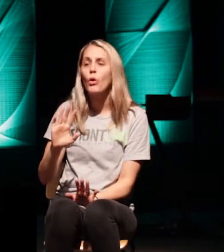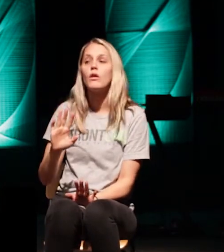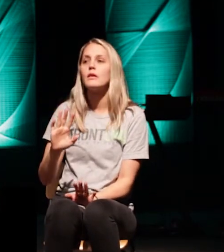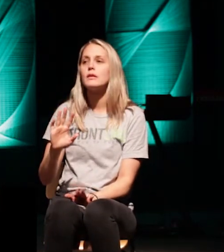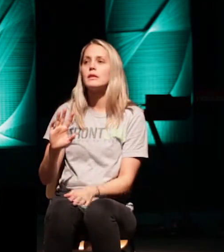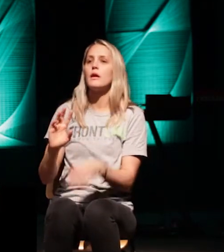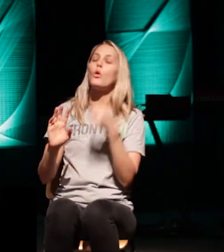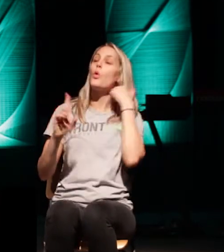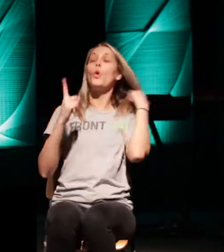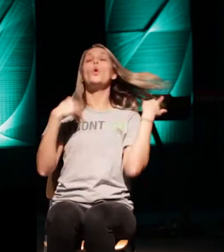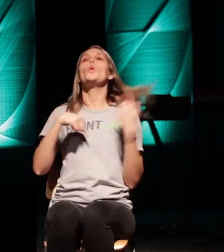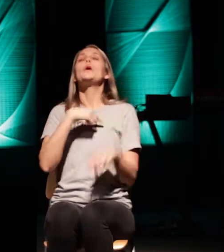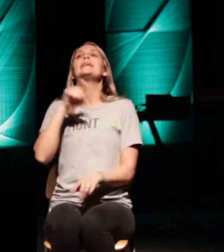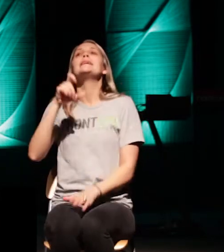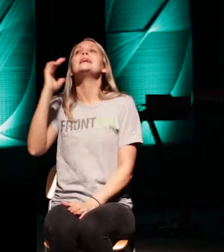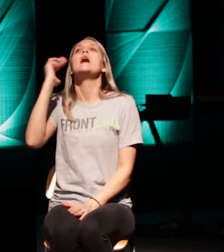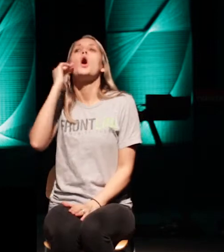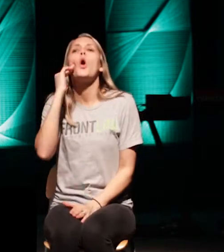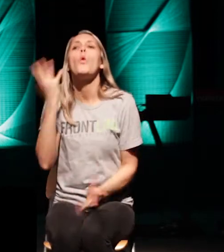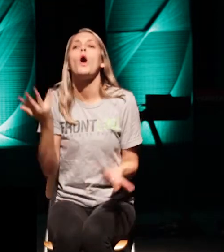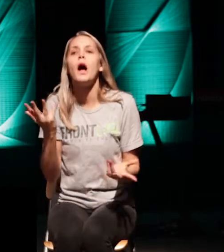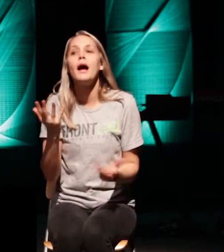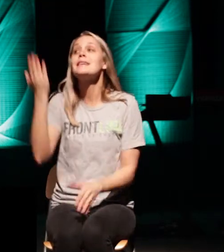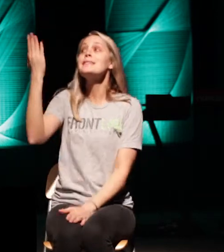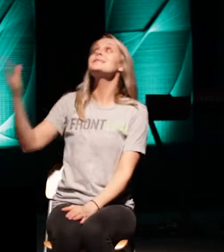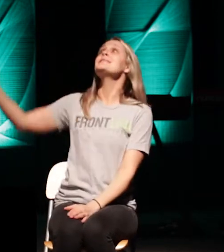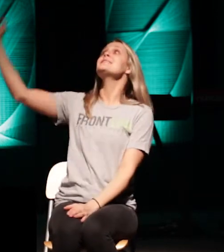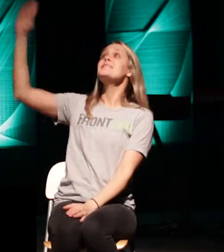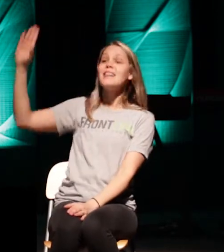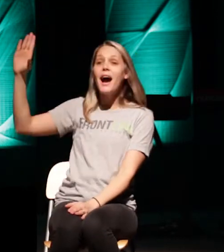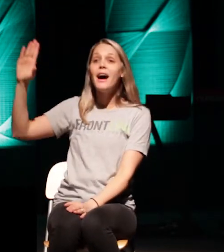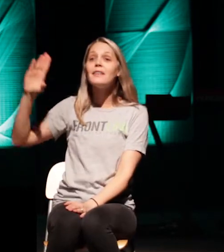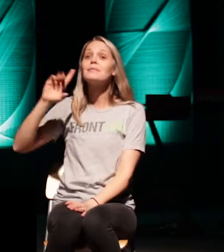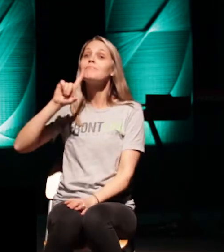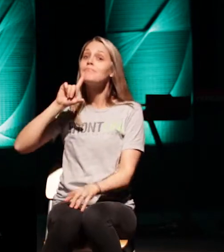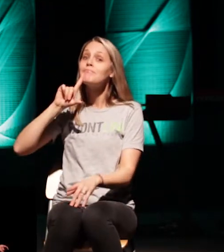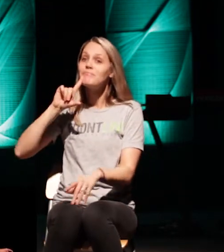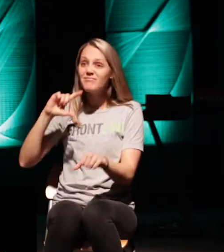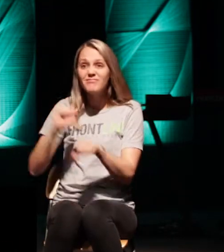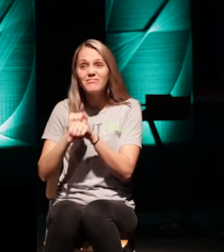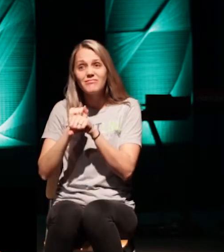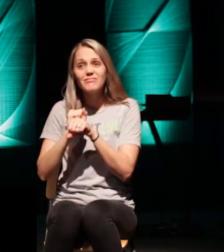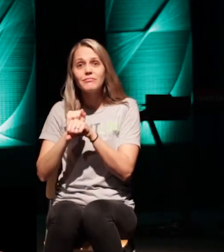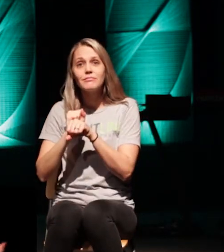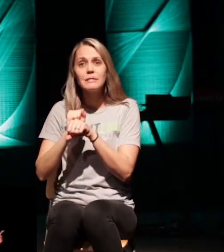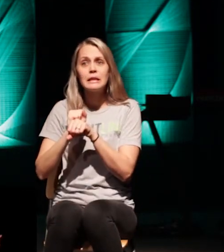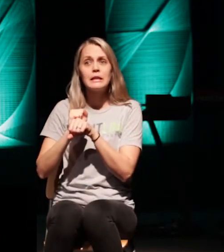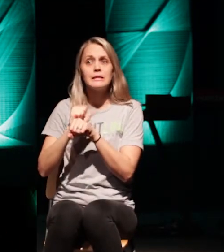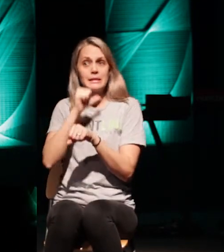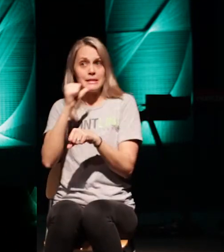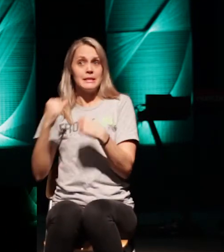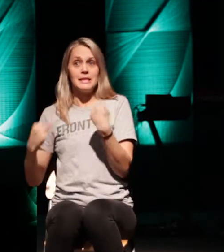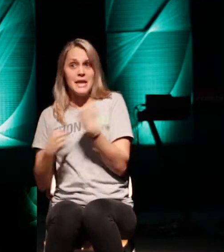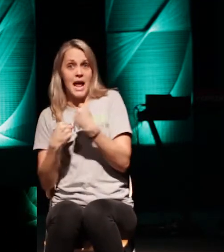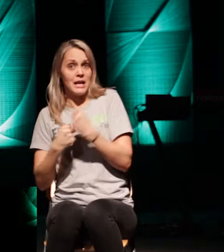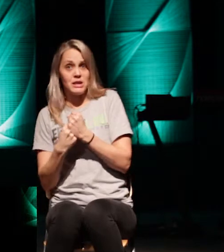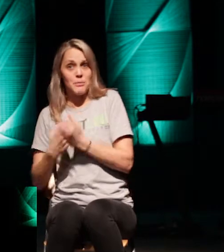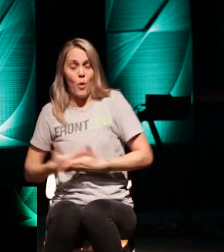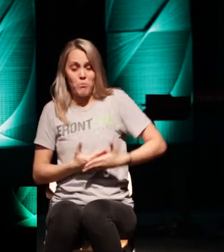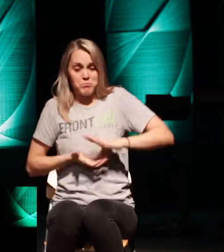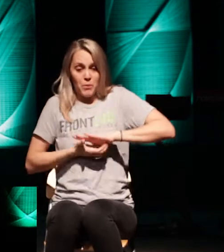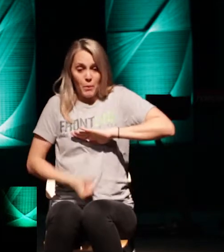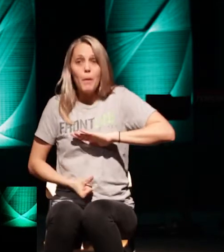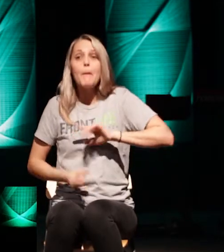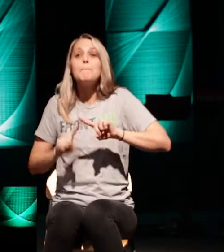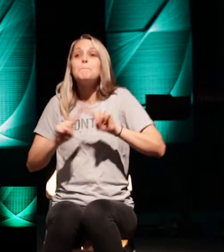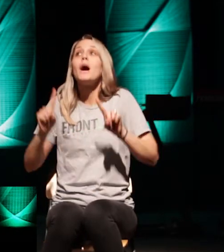It doesn't. What we need to hear is God is against abortion, but every statement I said, it's God is for people.